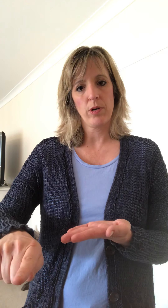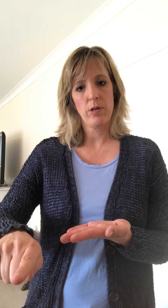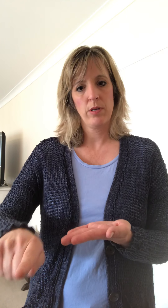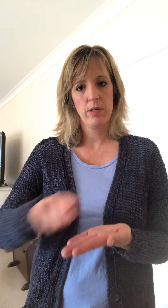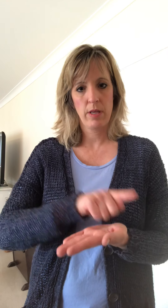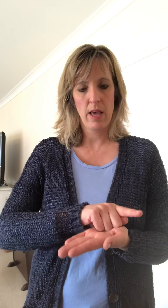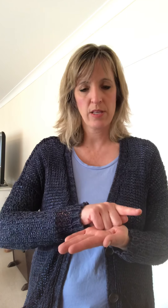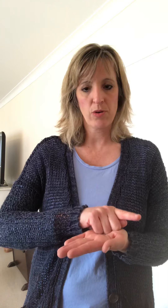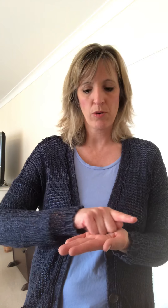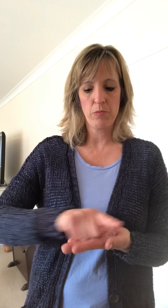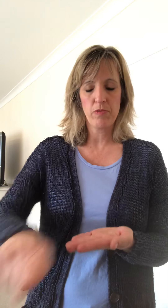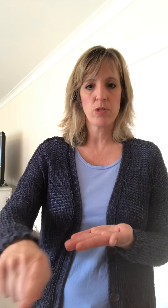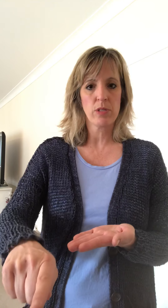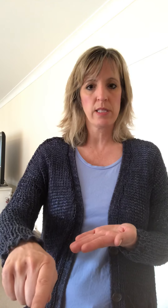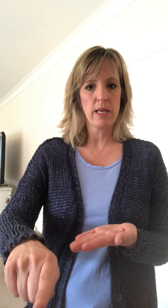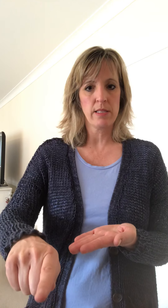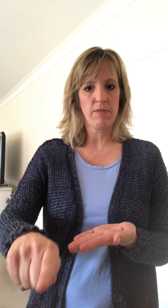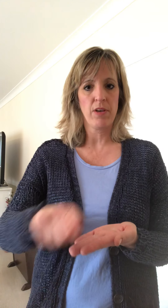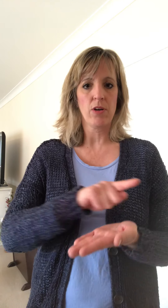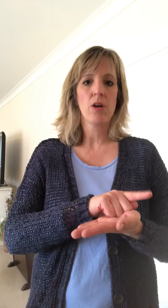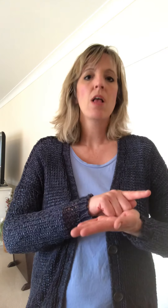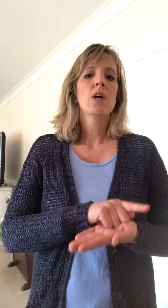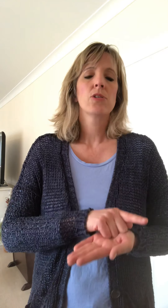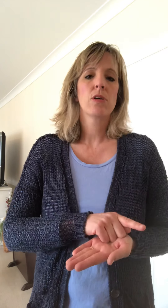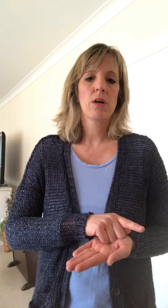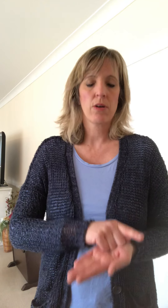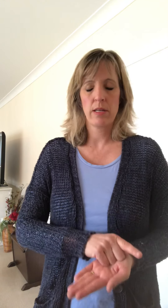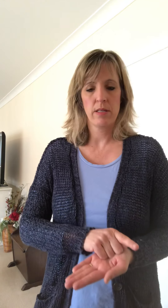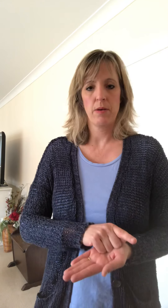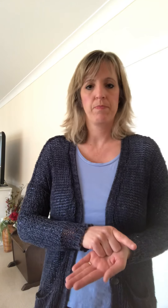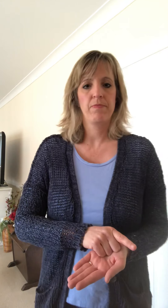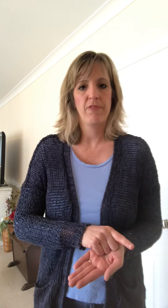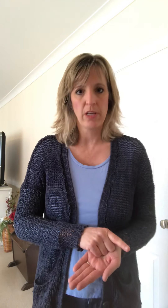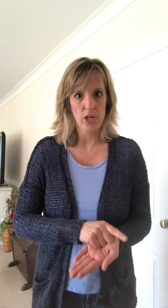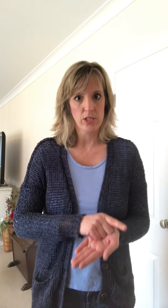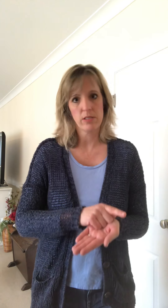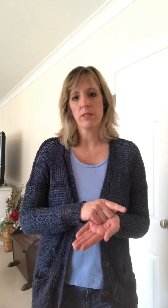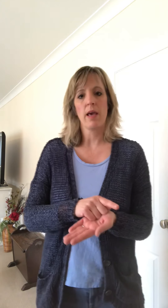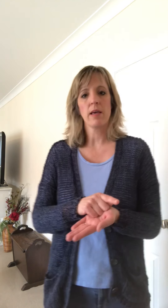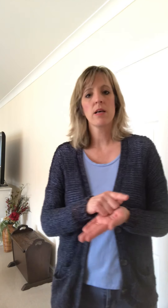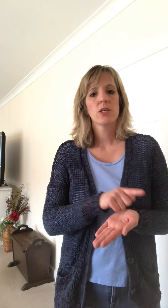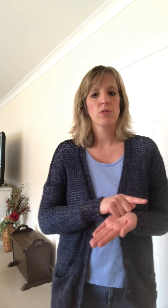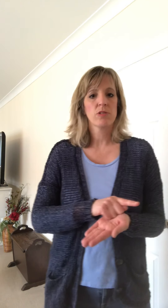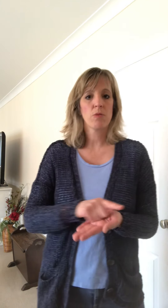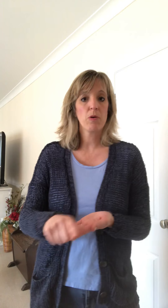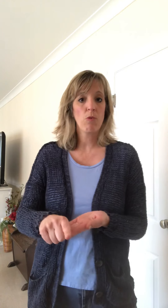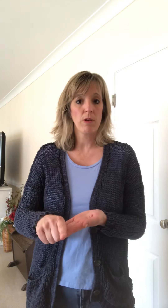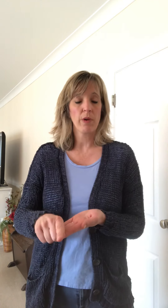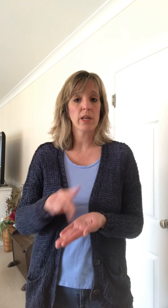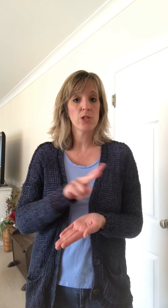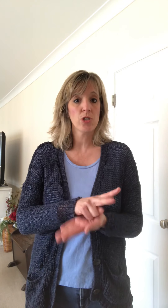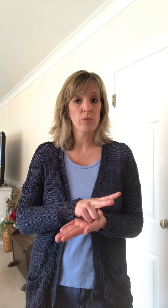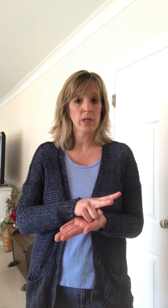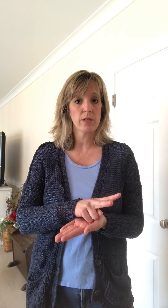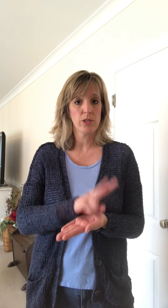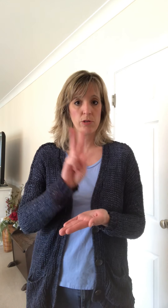forward. Okay, so you move it towards the end of the finger, or end of the fingers, okay? So this could be 1 week, 2 weeks, you can